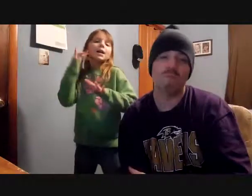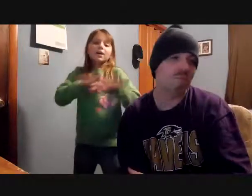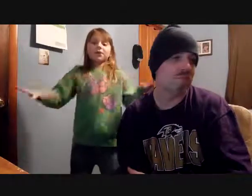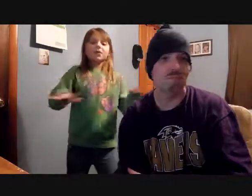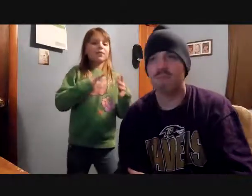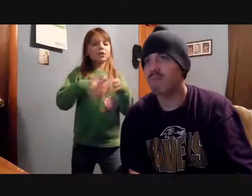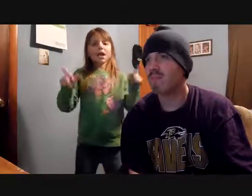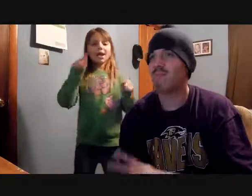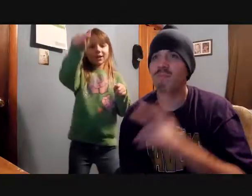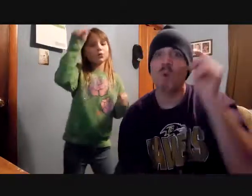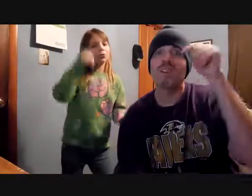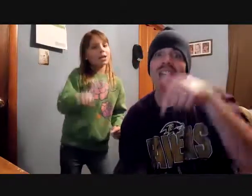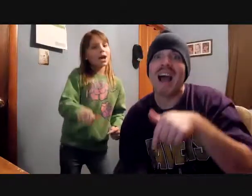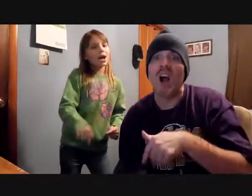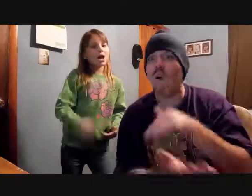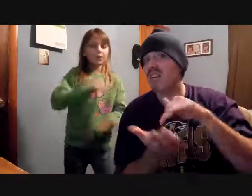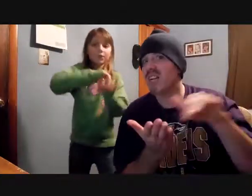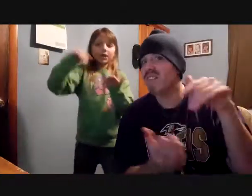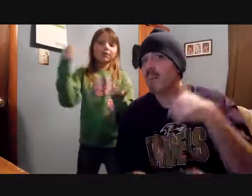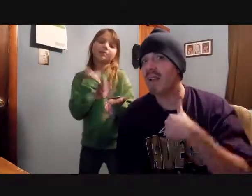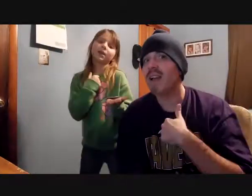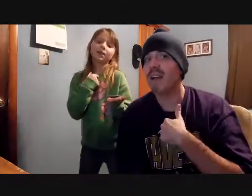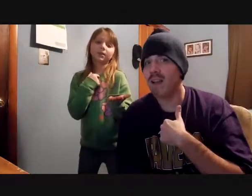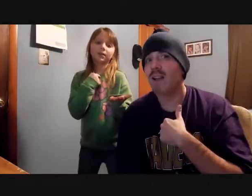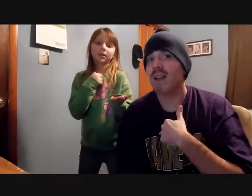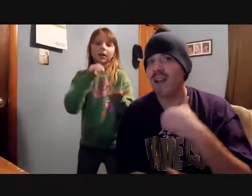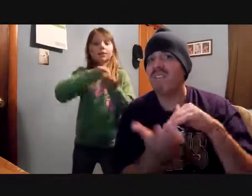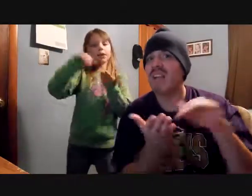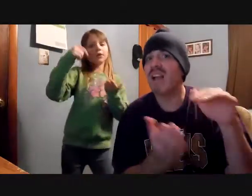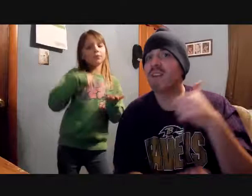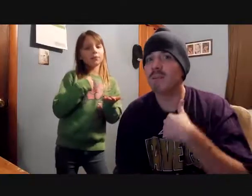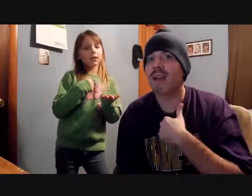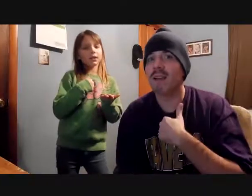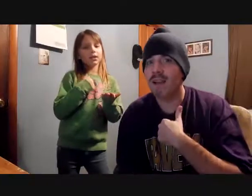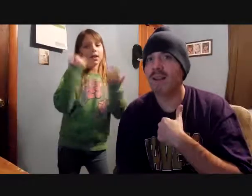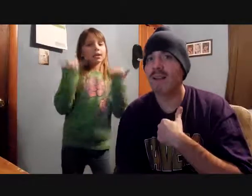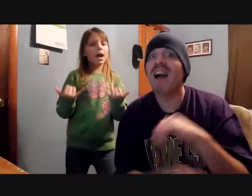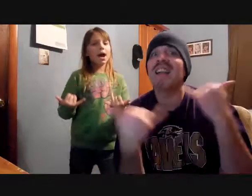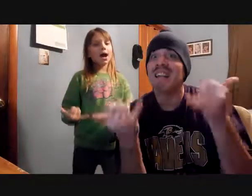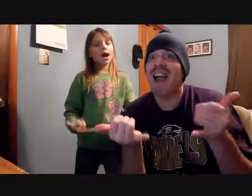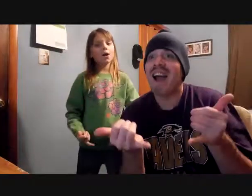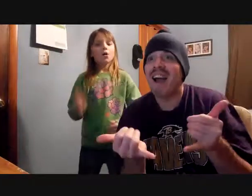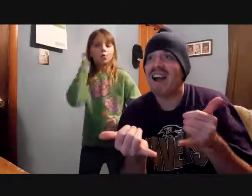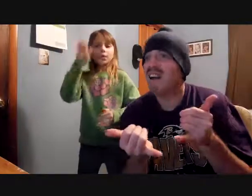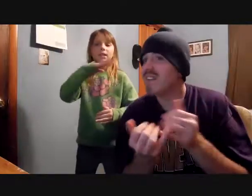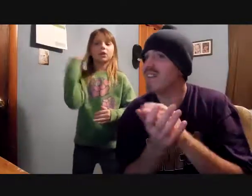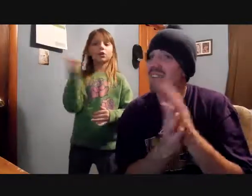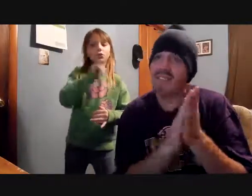So I've life, it wouldn't you to try So I've got my life,